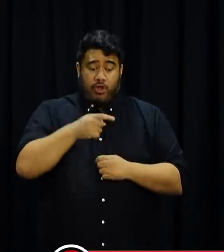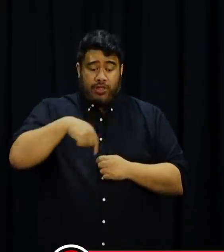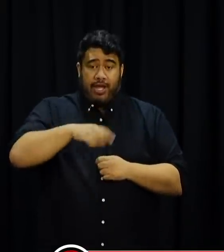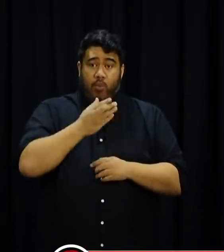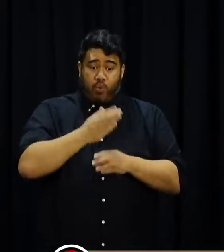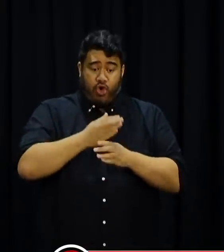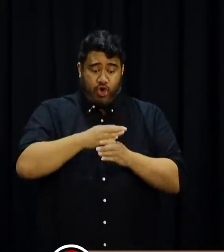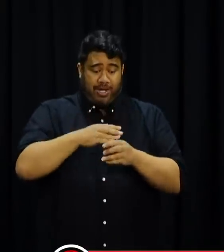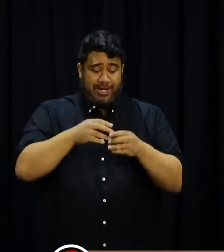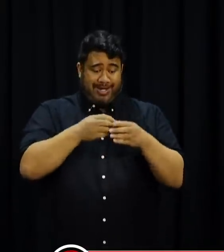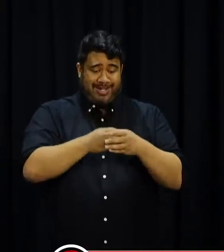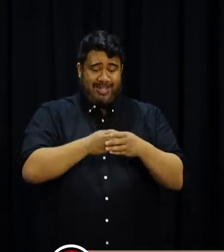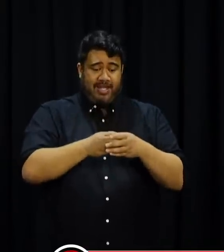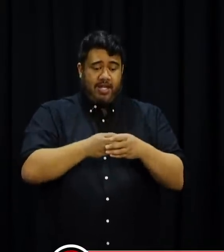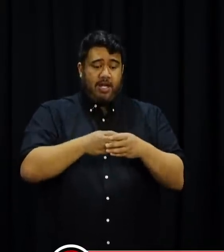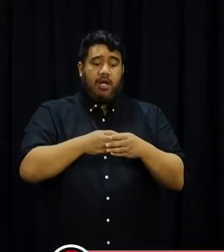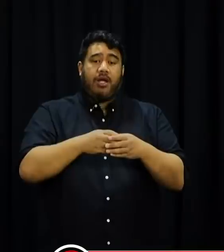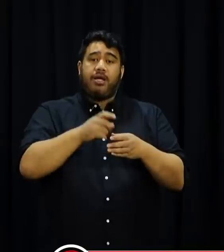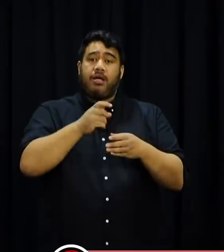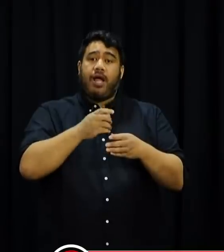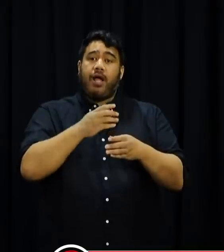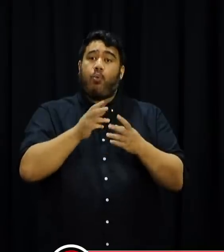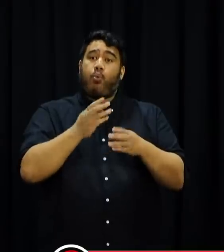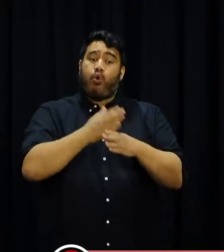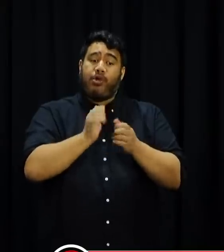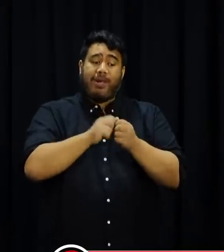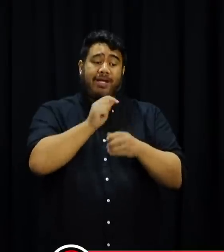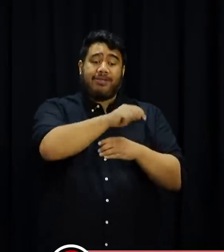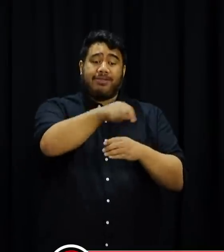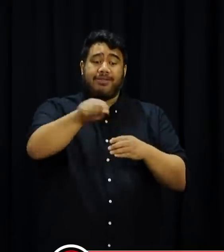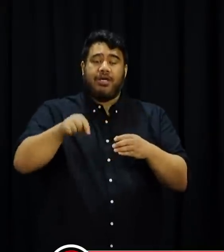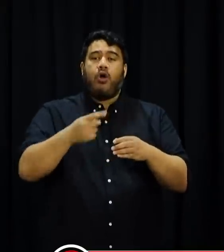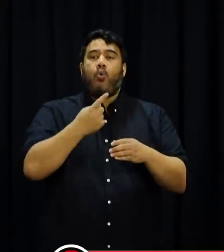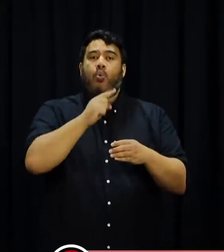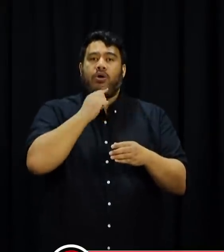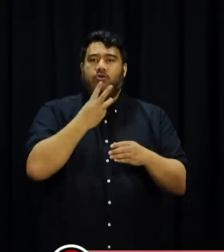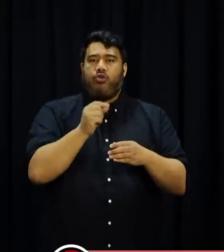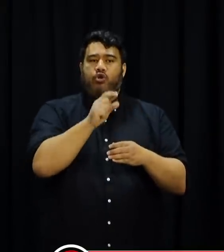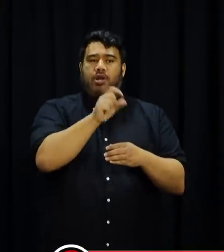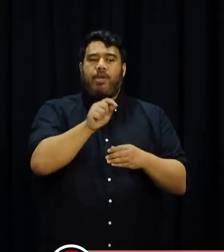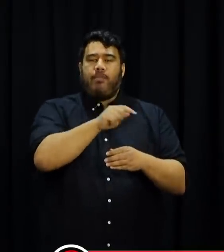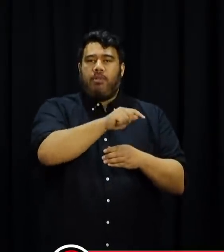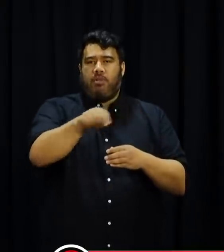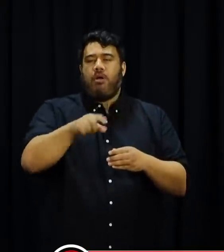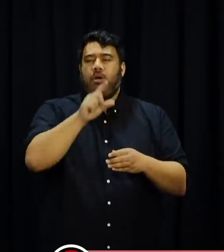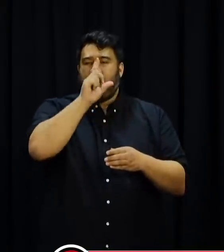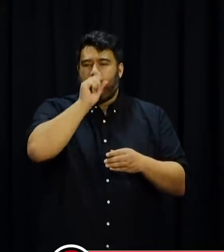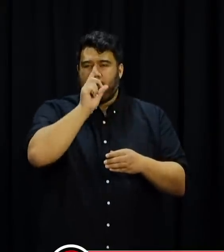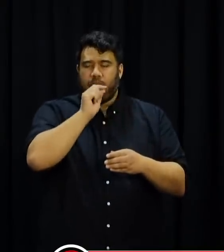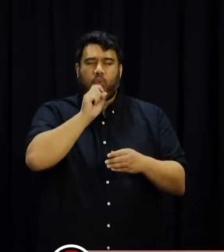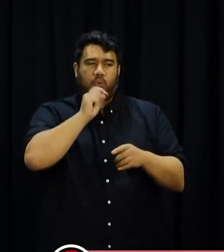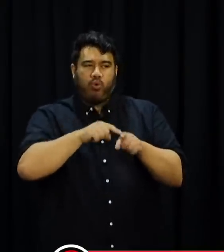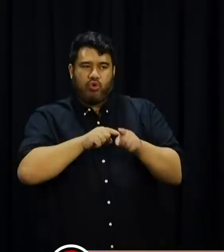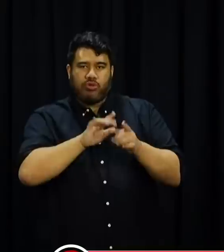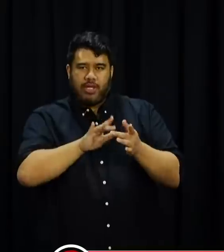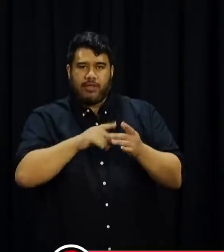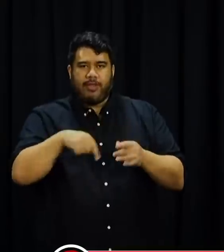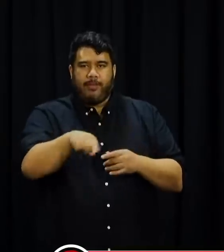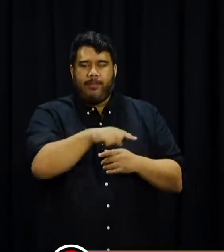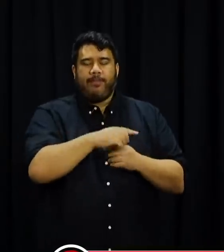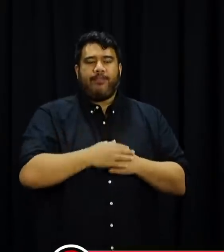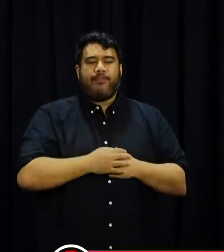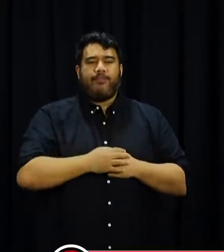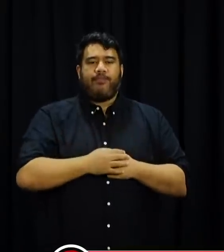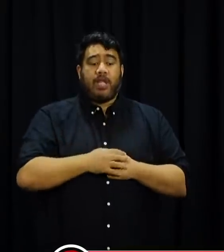total of 130 people. The person only has close contact in a small team, but we are treating everybody in the